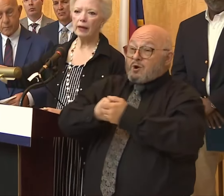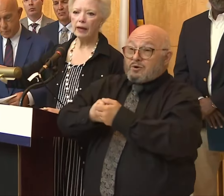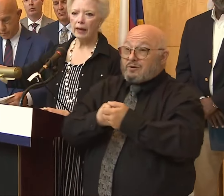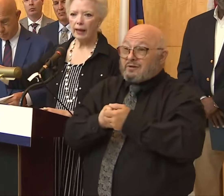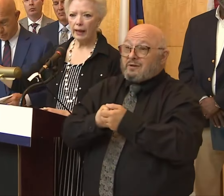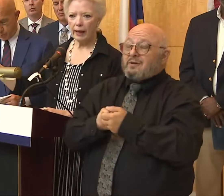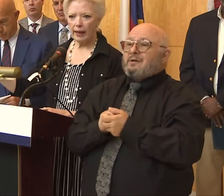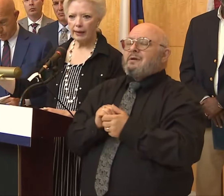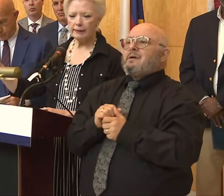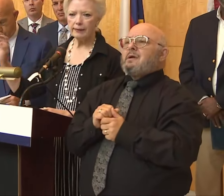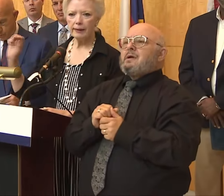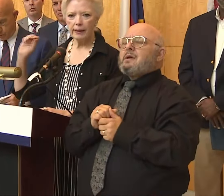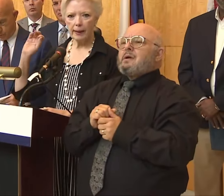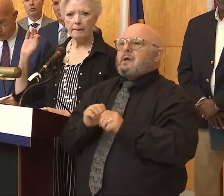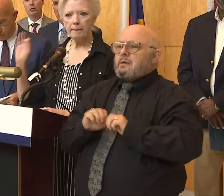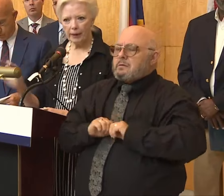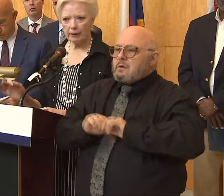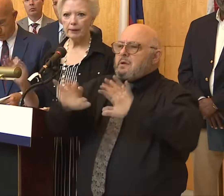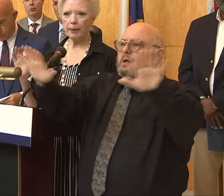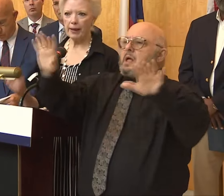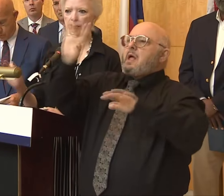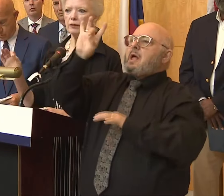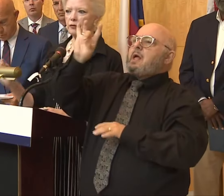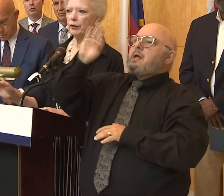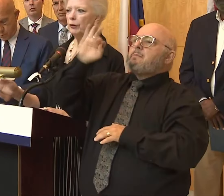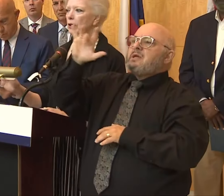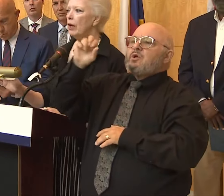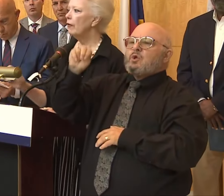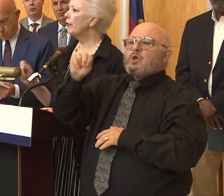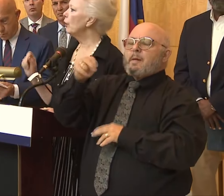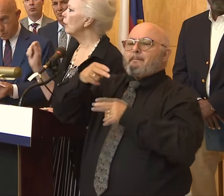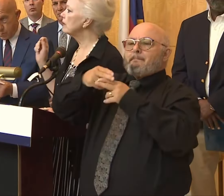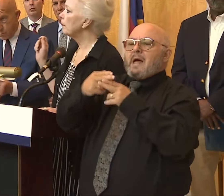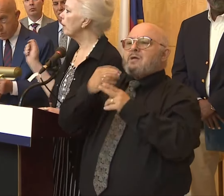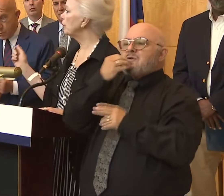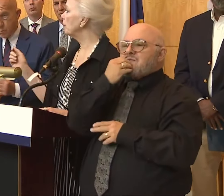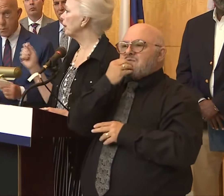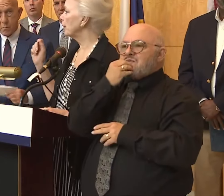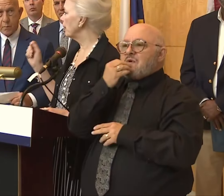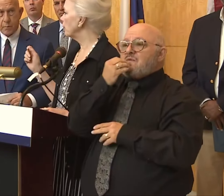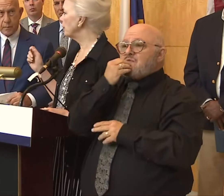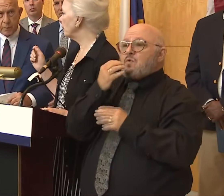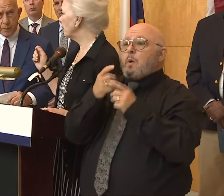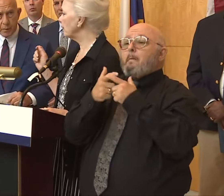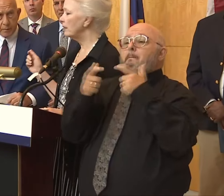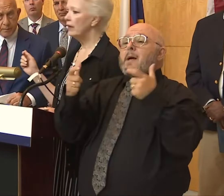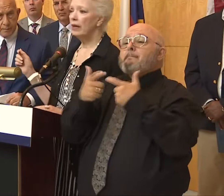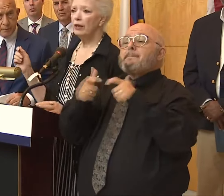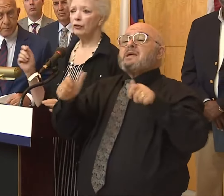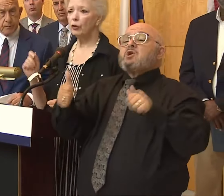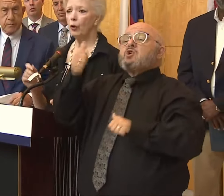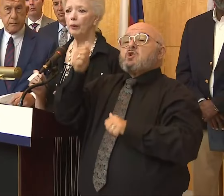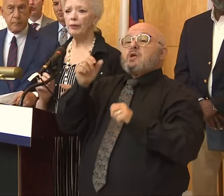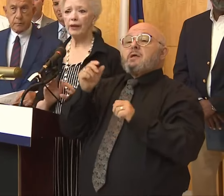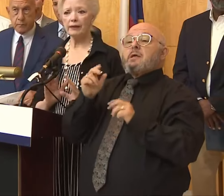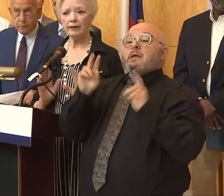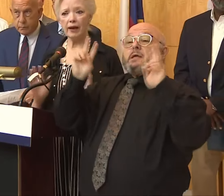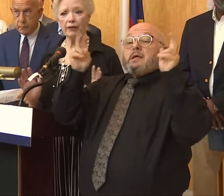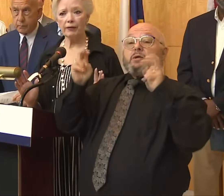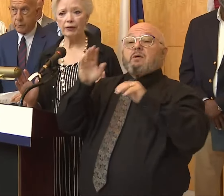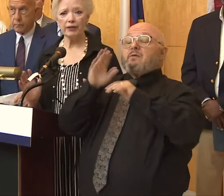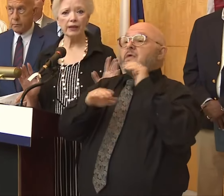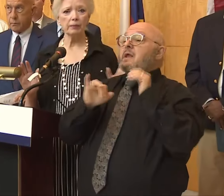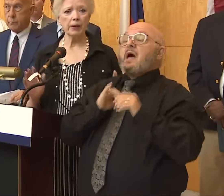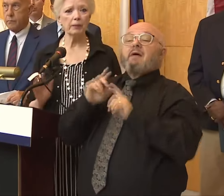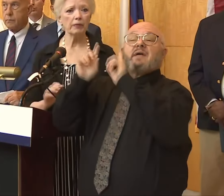out 8 million pounds of food. Food was a much bigger issue in this storm than